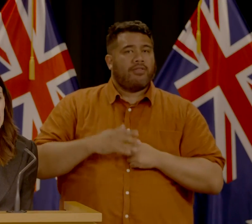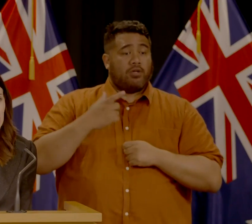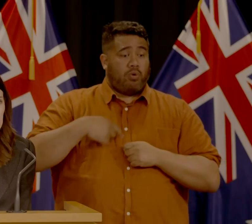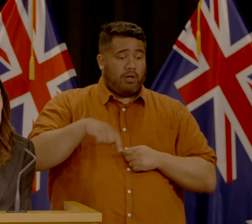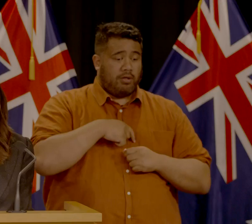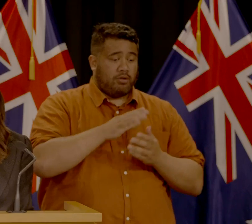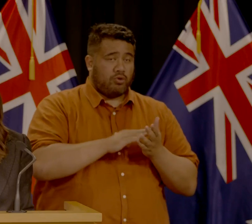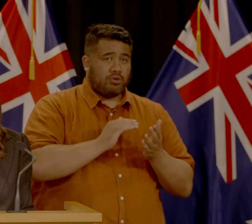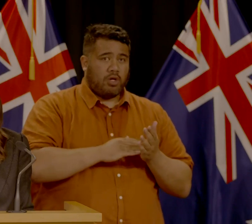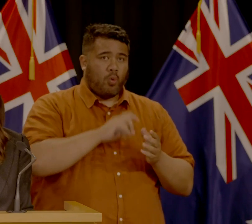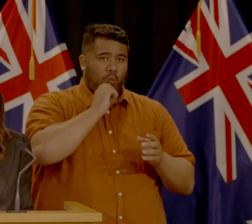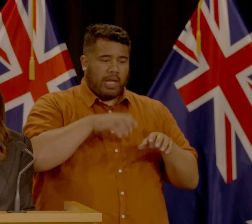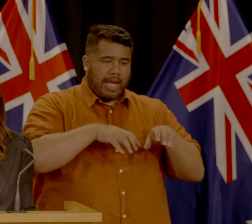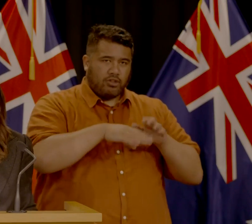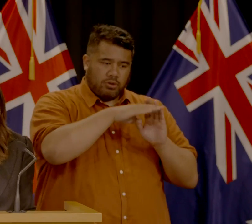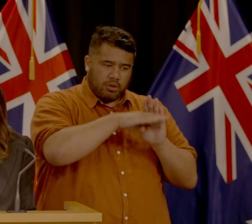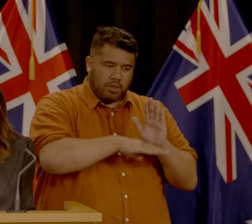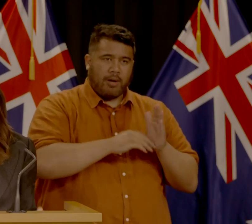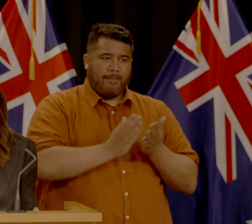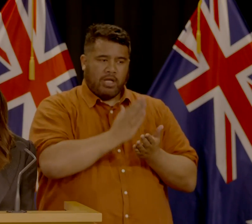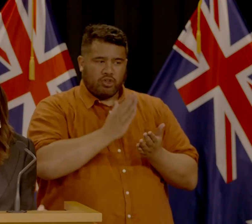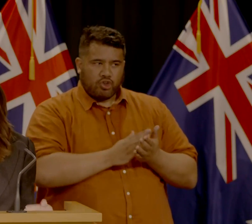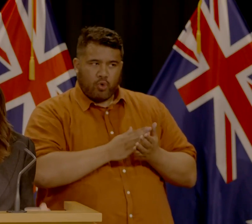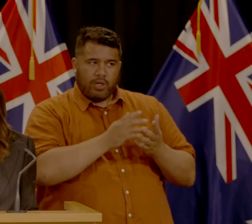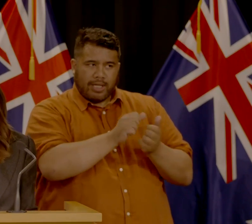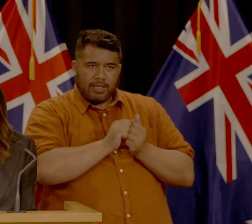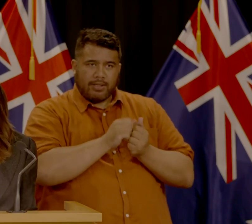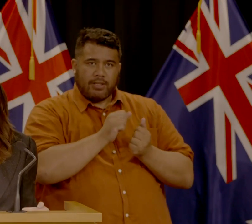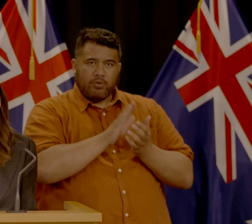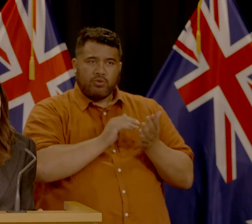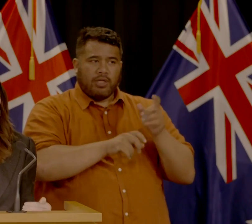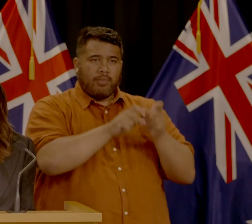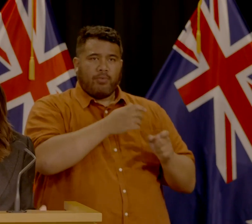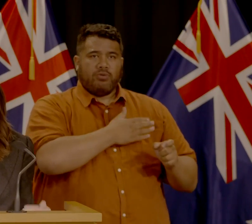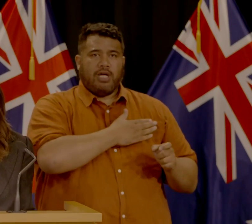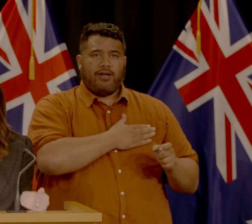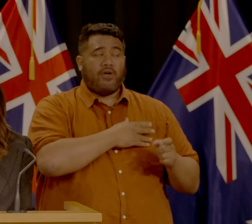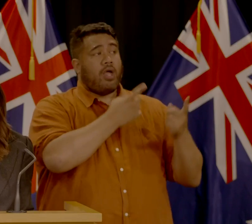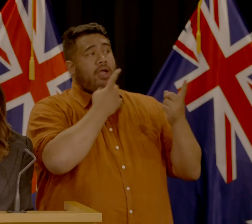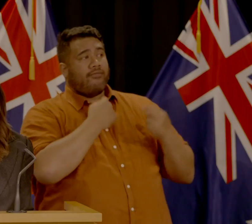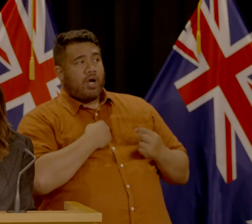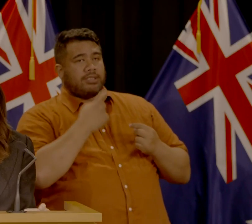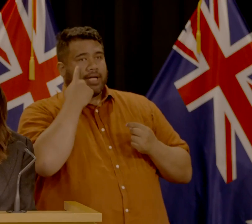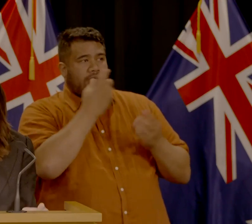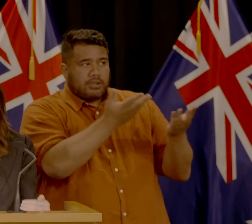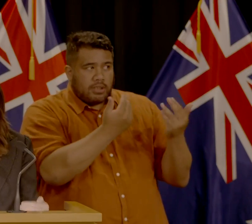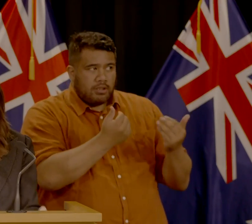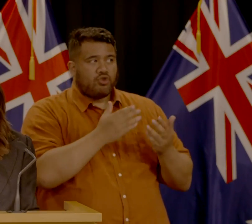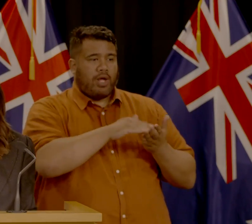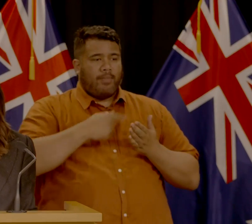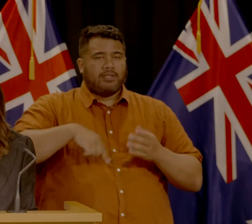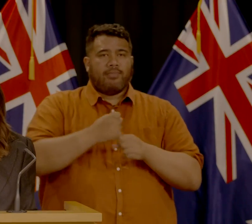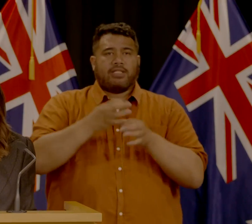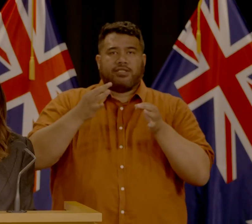required to keep New Zealanders safe, but I'll listen to the evidence and advice around what is the best way to do that. We haven't taken